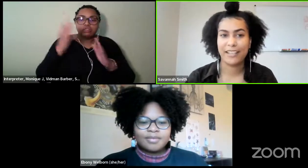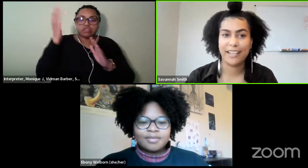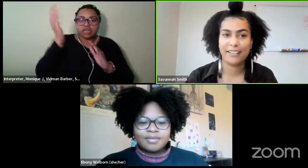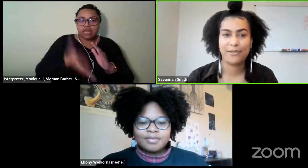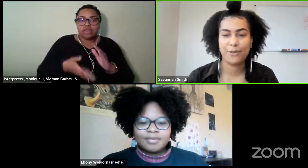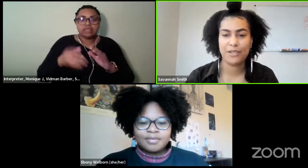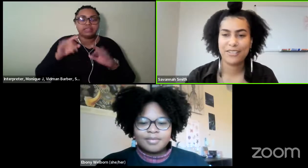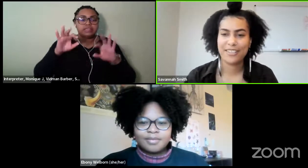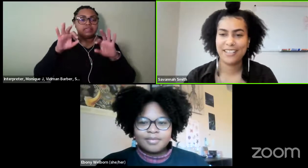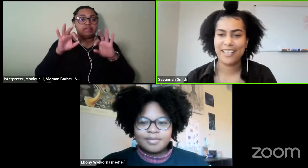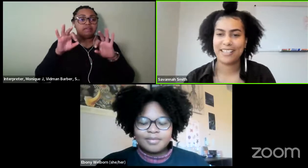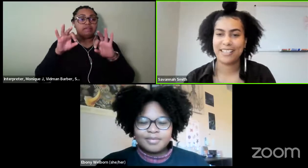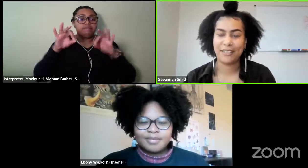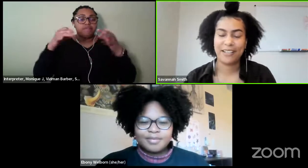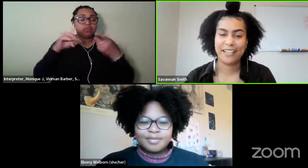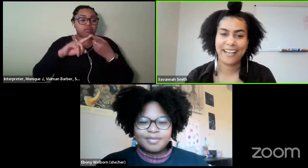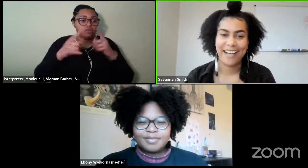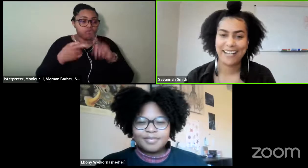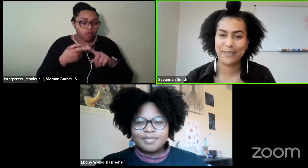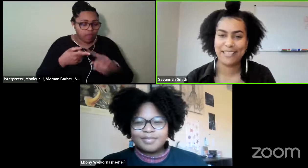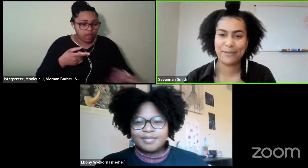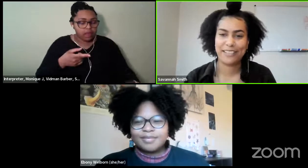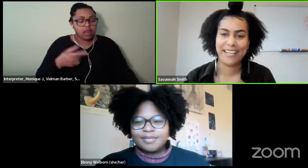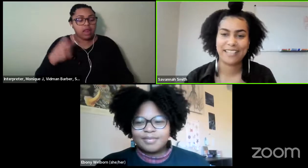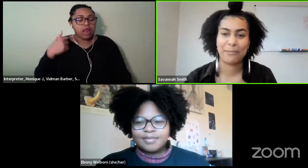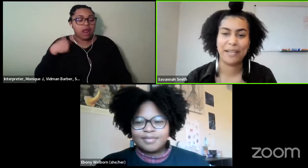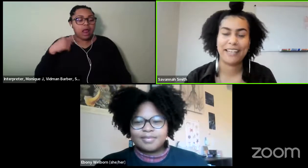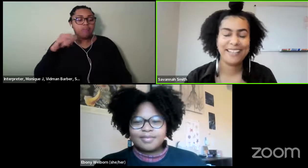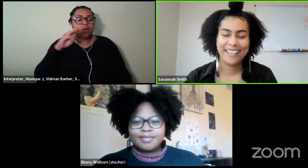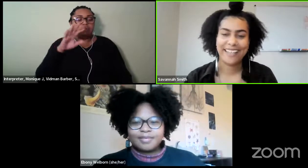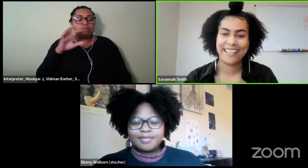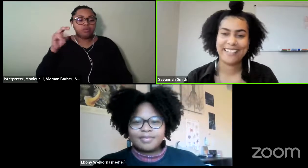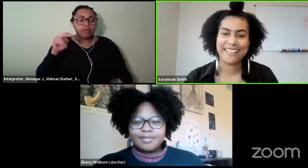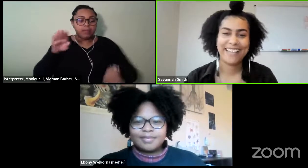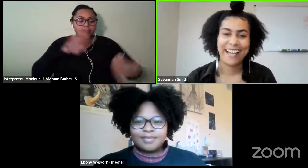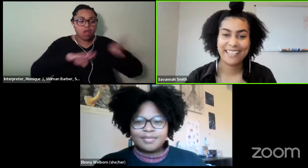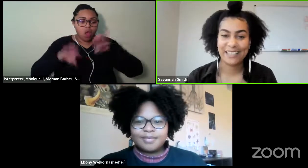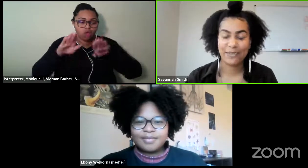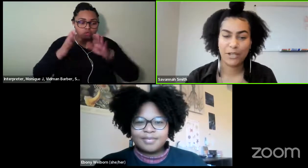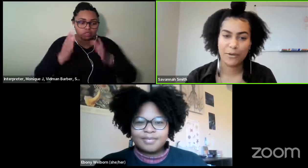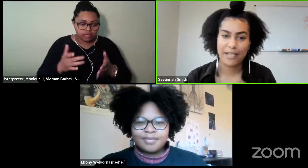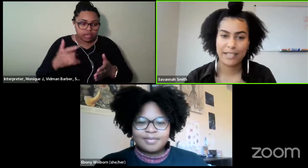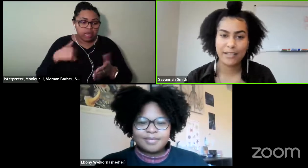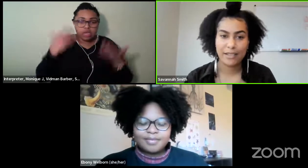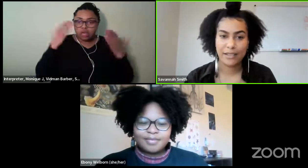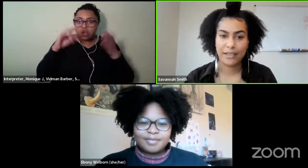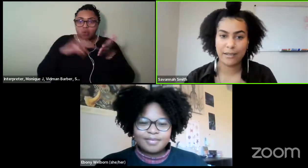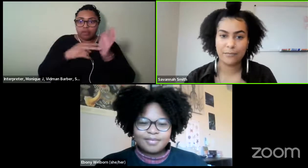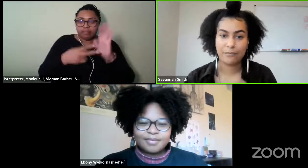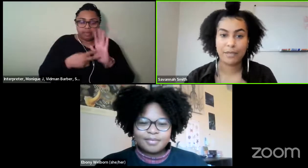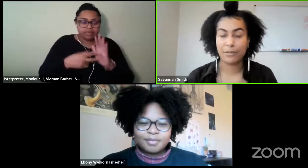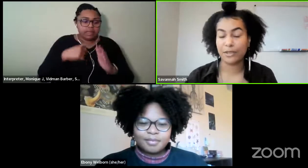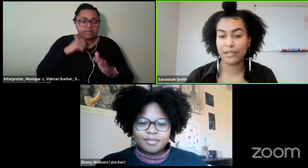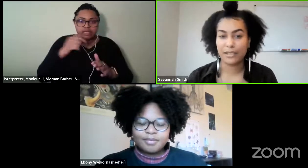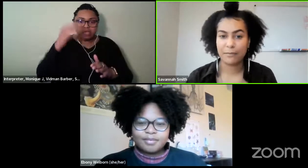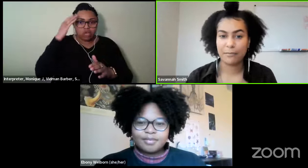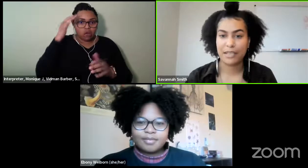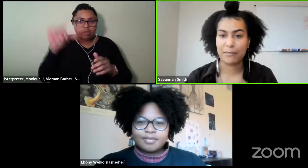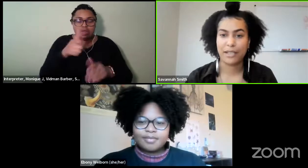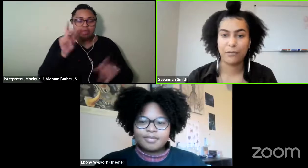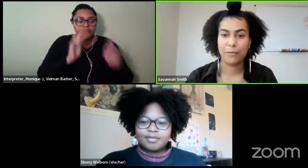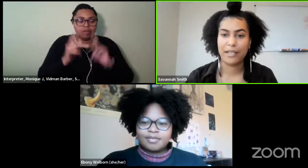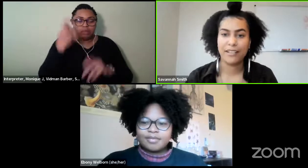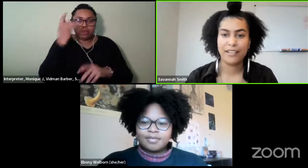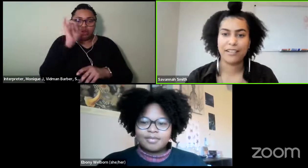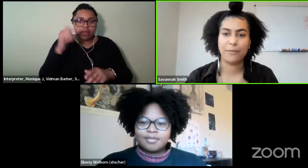someday. And of course, at second grade, I had no idea what that actually meant. And I didn't even know any people that looked like